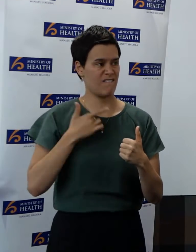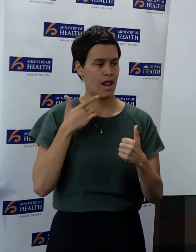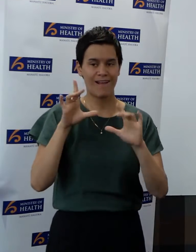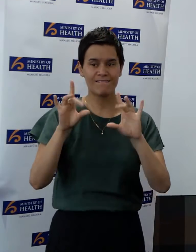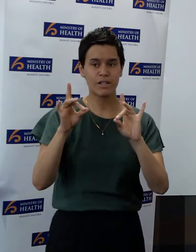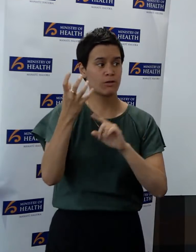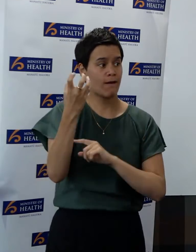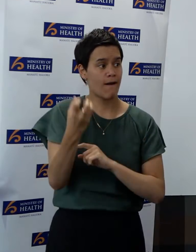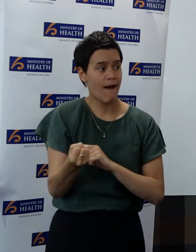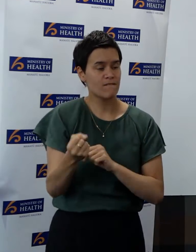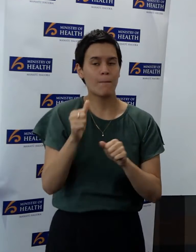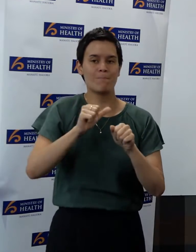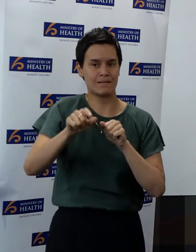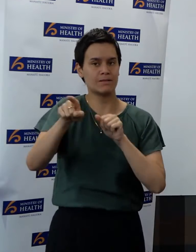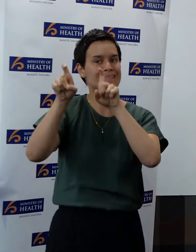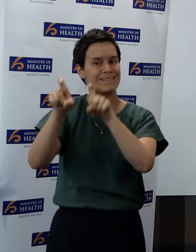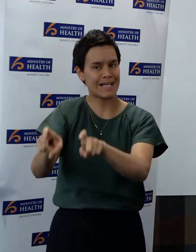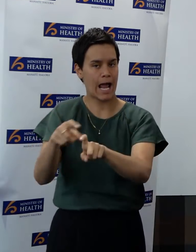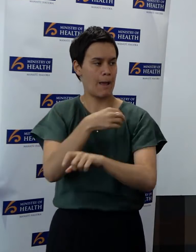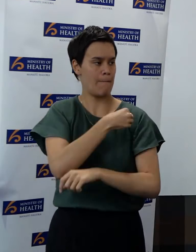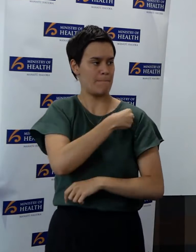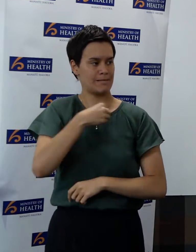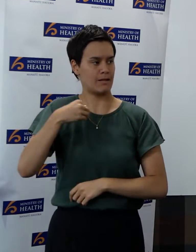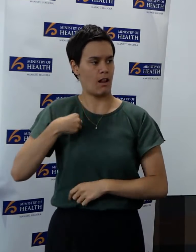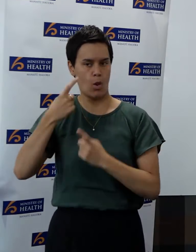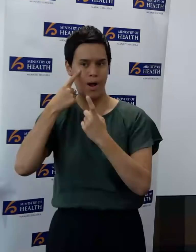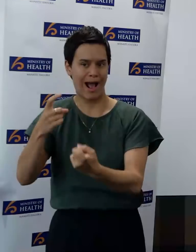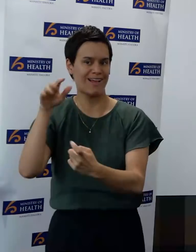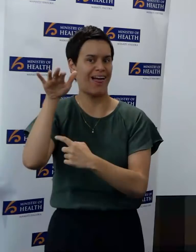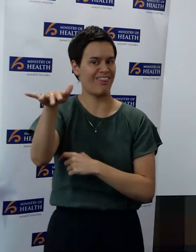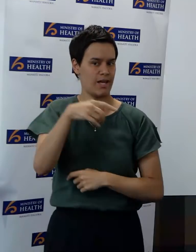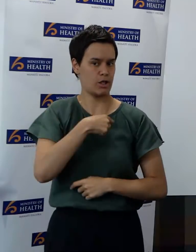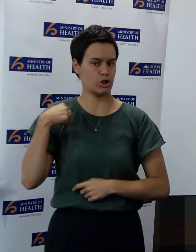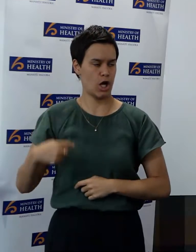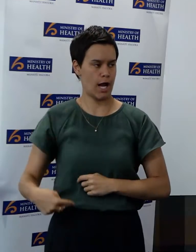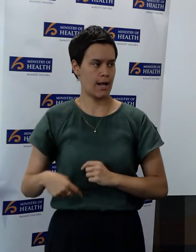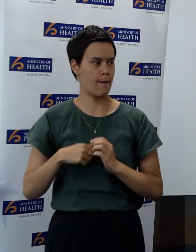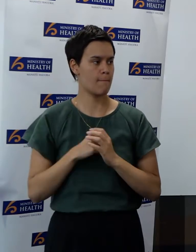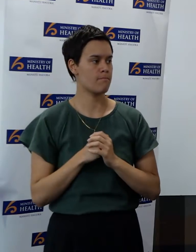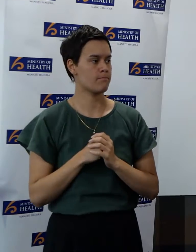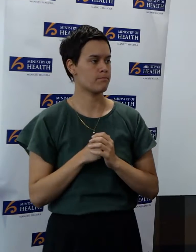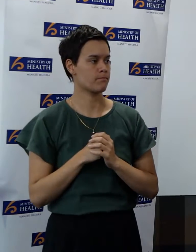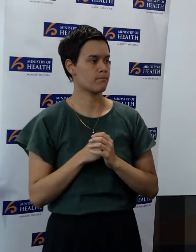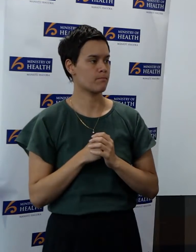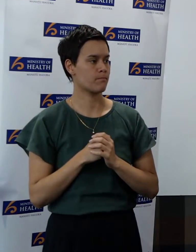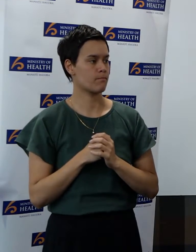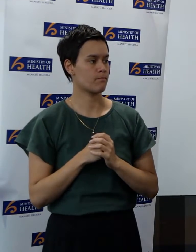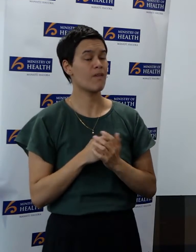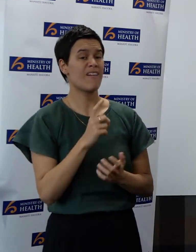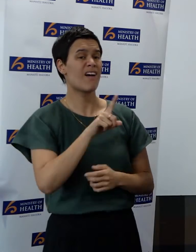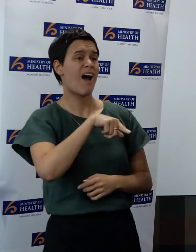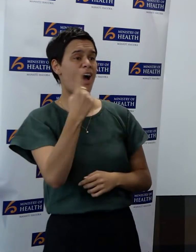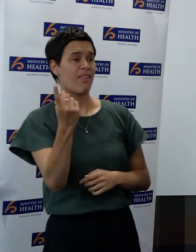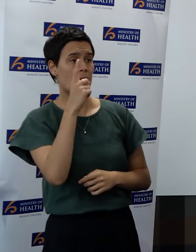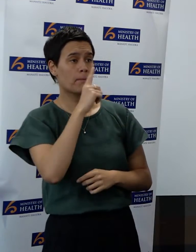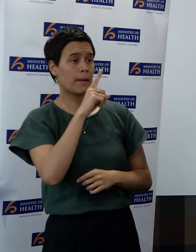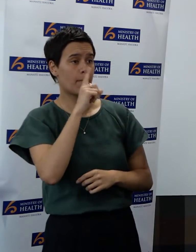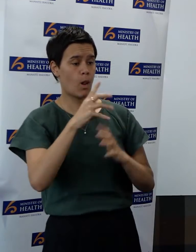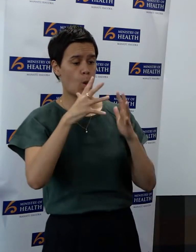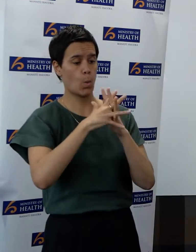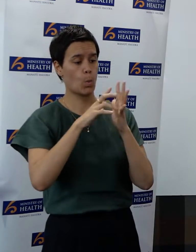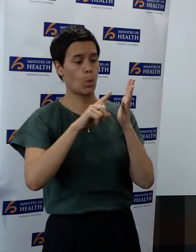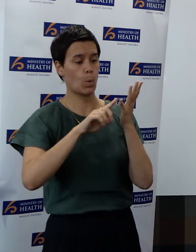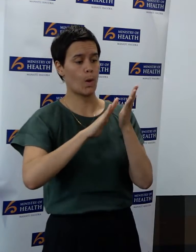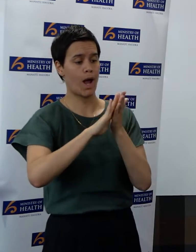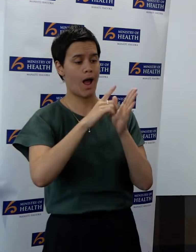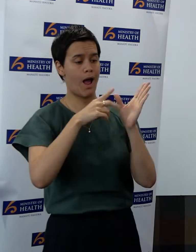then that's what would happen. What about those who are stuck in the province but can't get to Wuhan to get the flight? What are you going to commit to